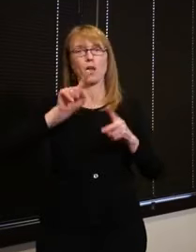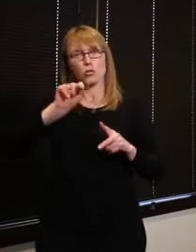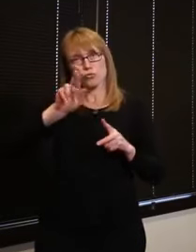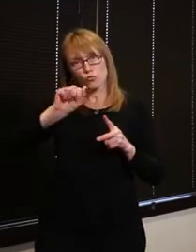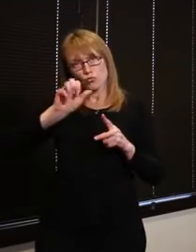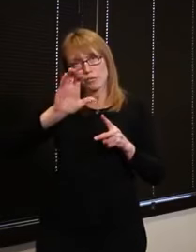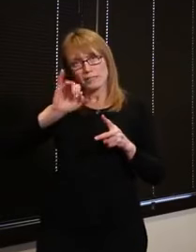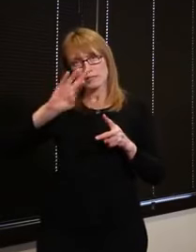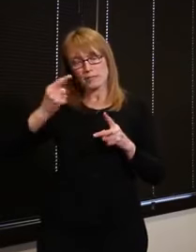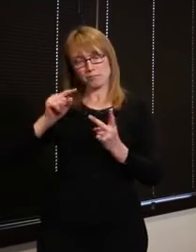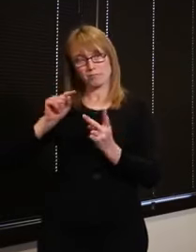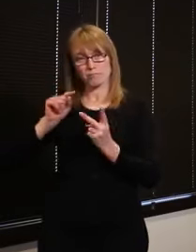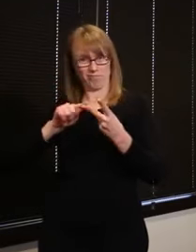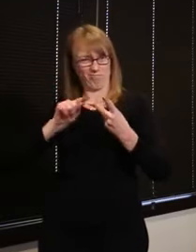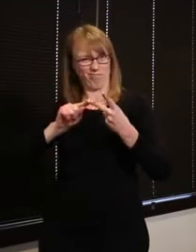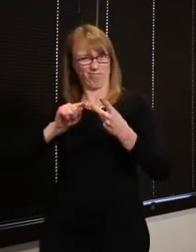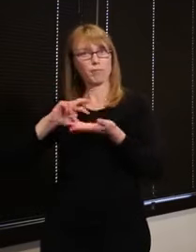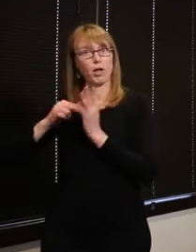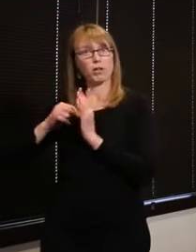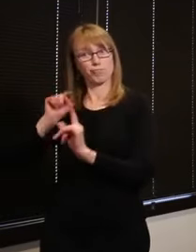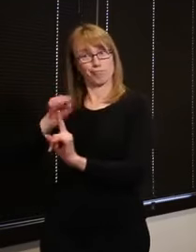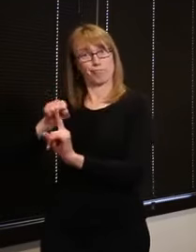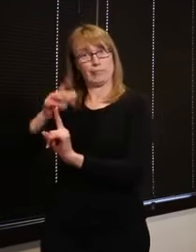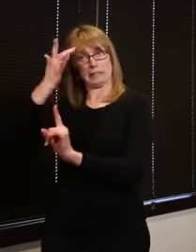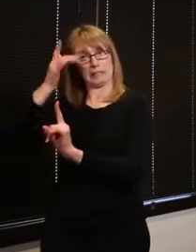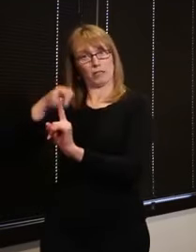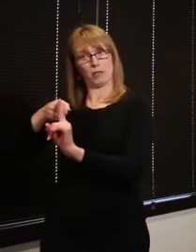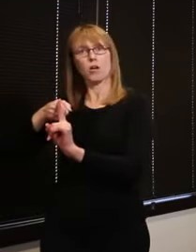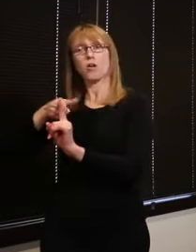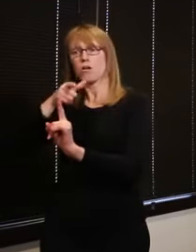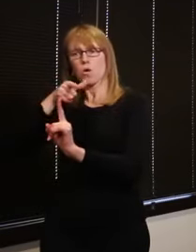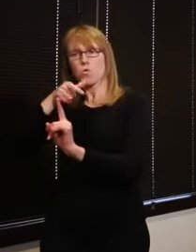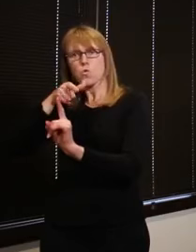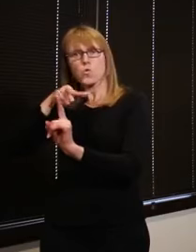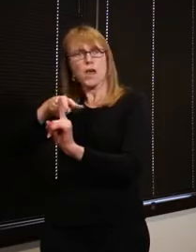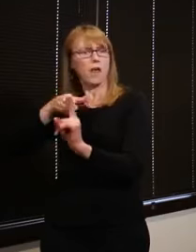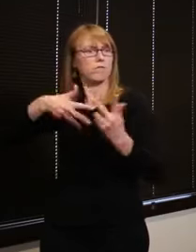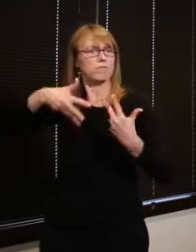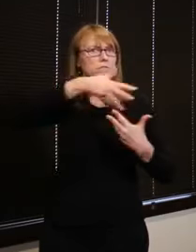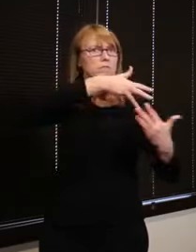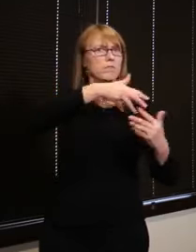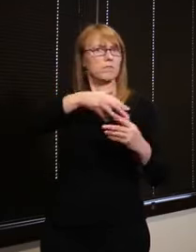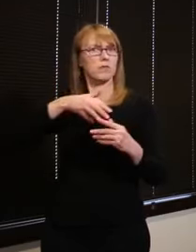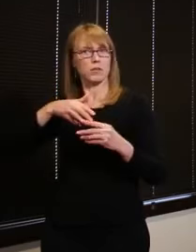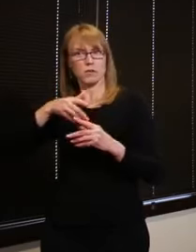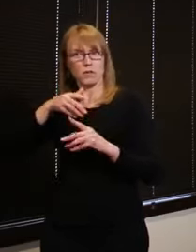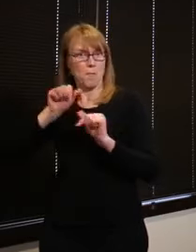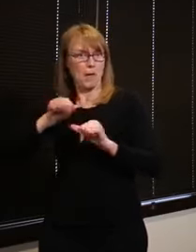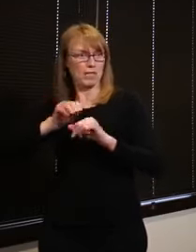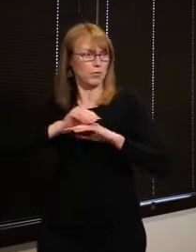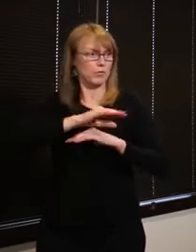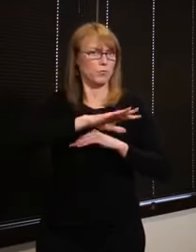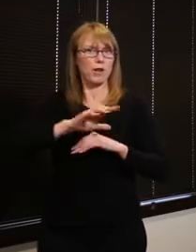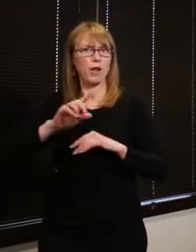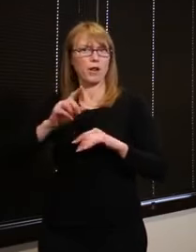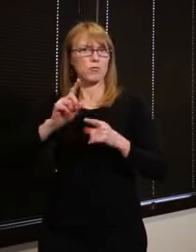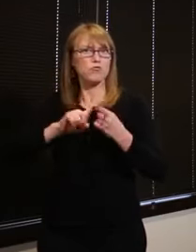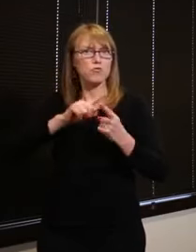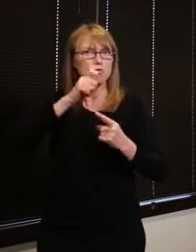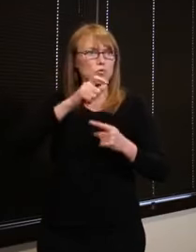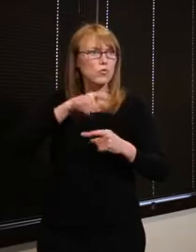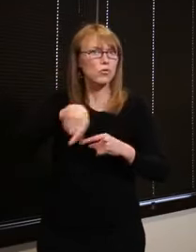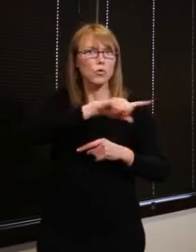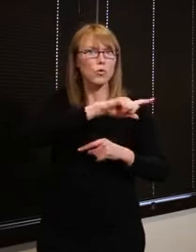enough testing capability? And I've talked a little bit about the differences between the different types of testing. And do we have a